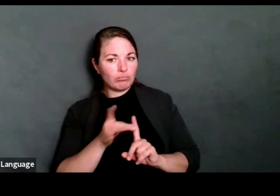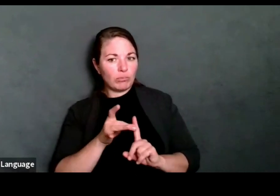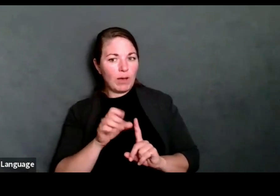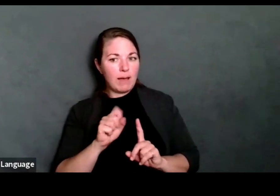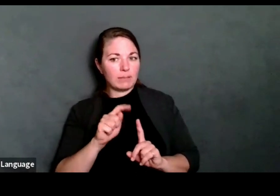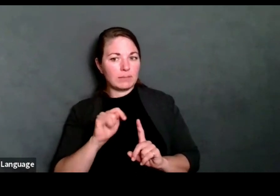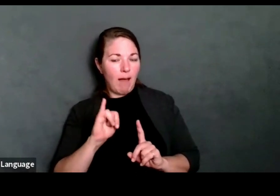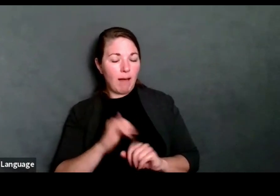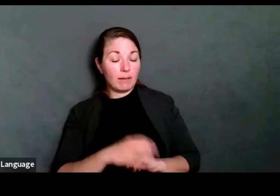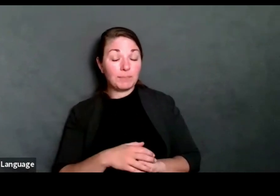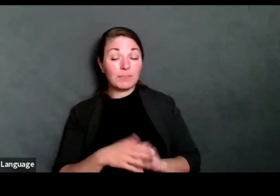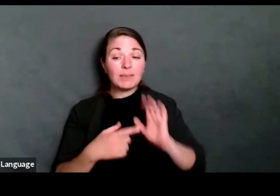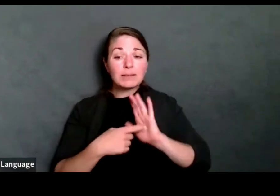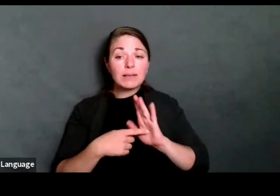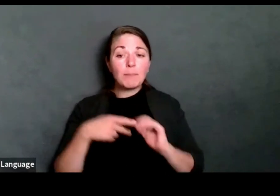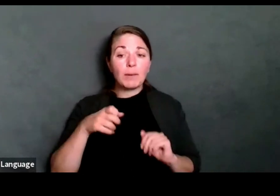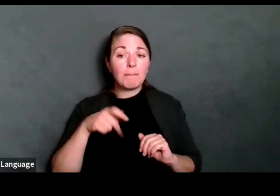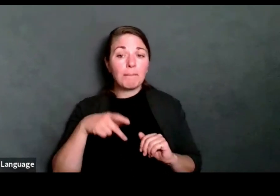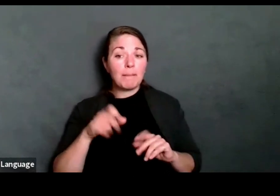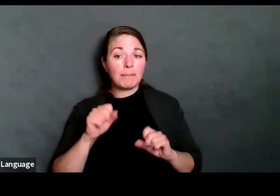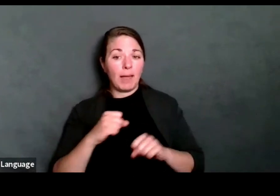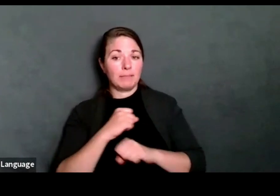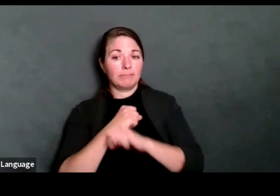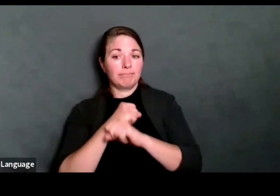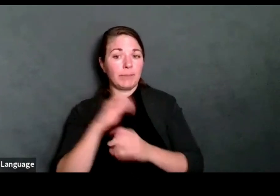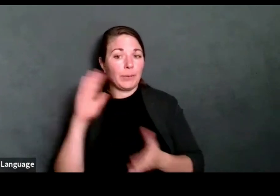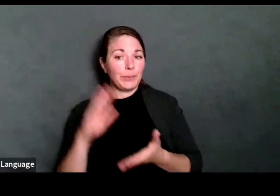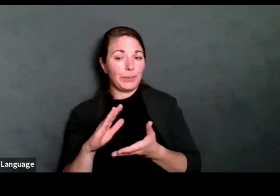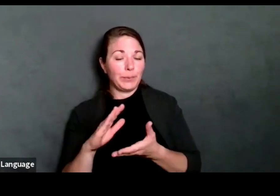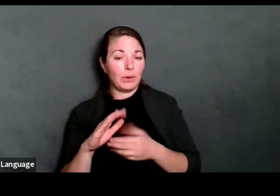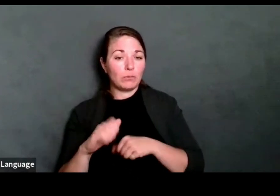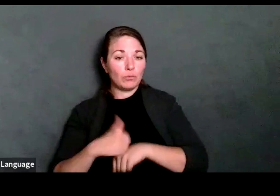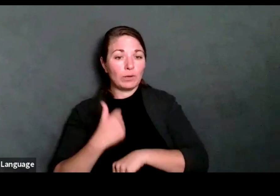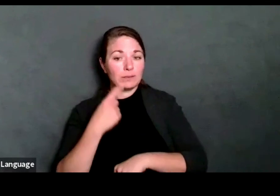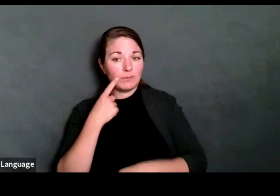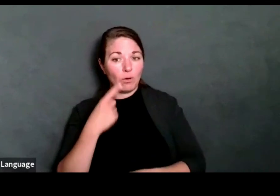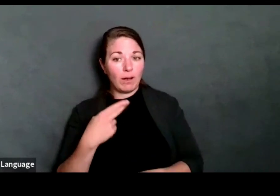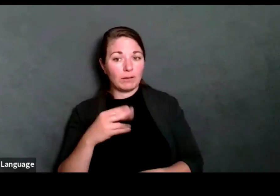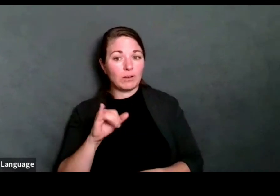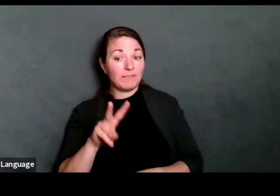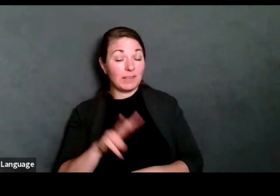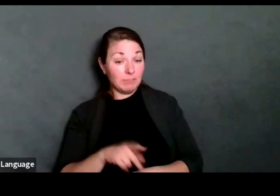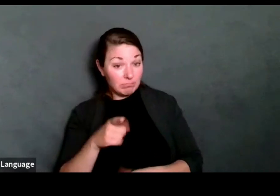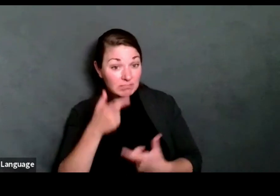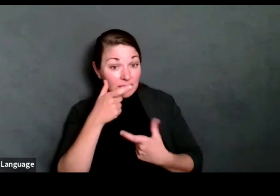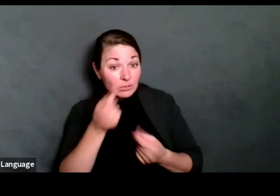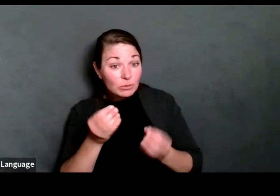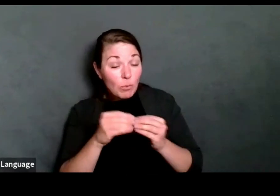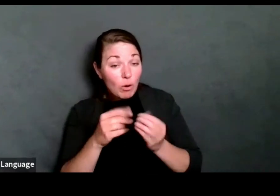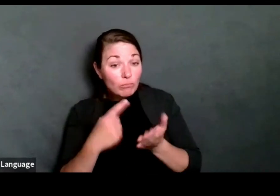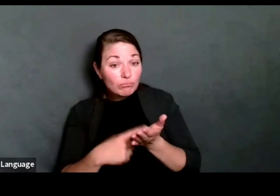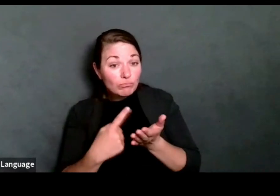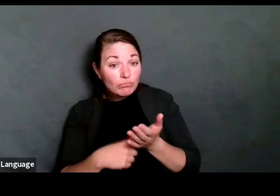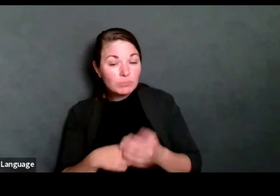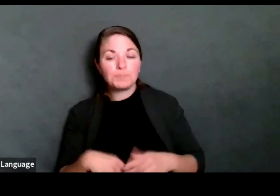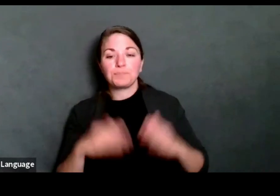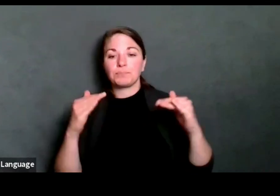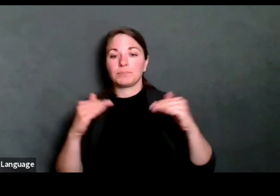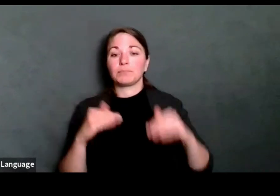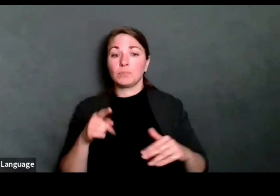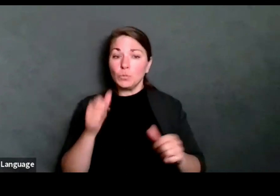example, can reduce the risk of HIV infection. Are you interested in talking more about that? Were you drinking